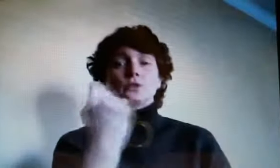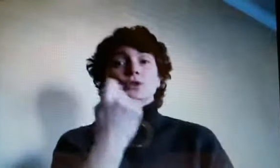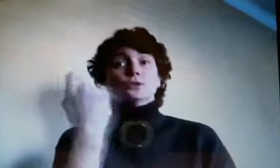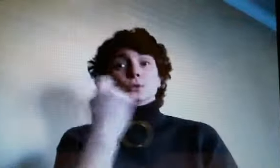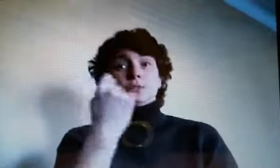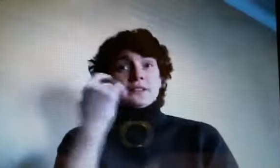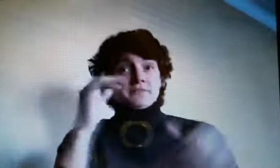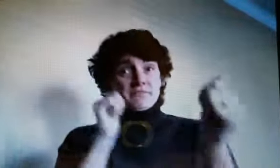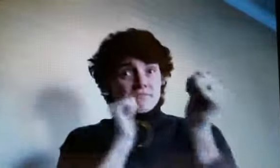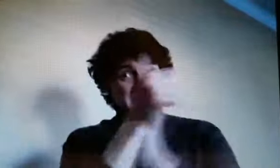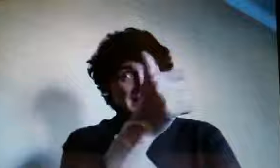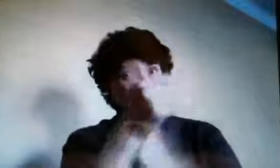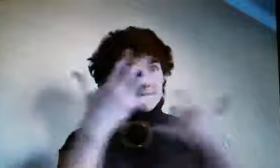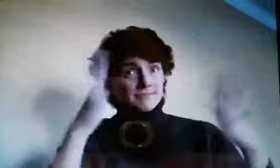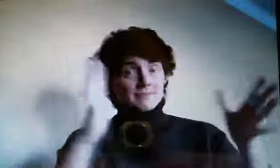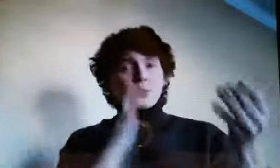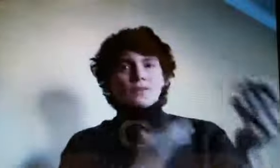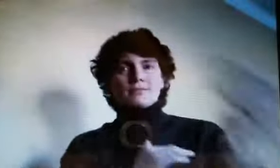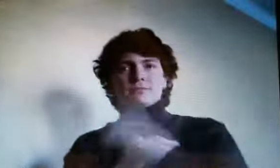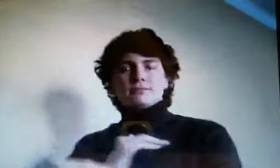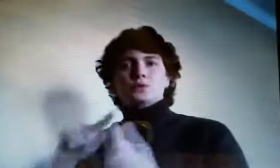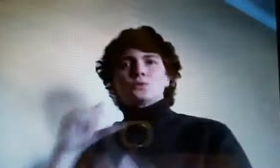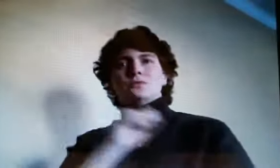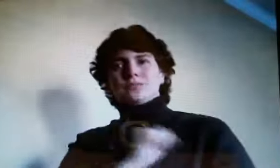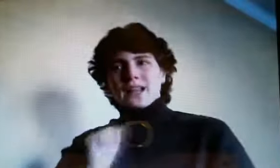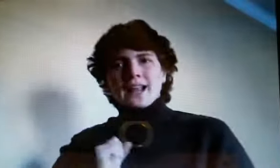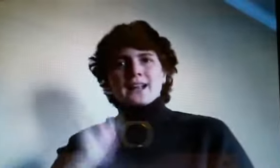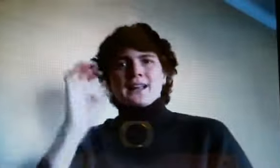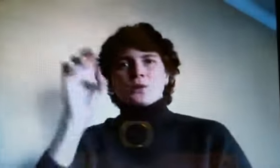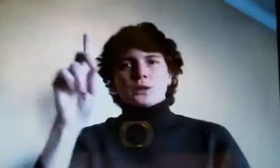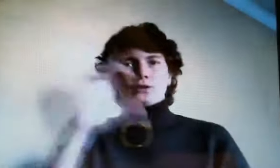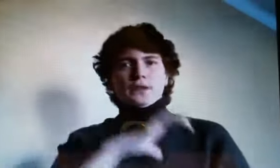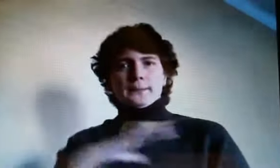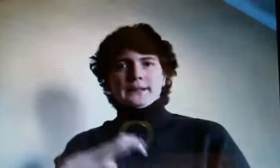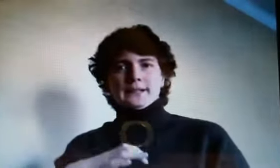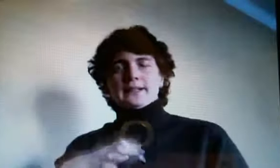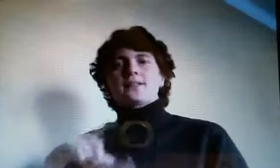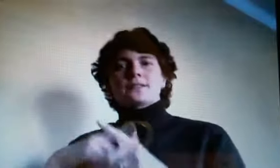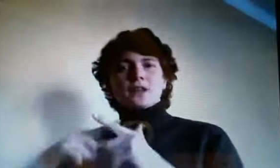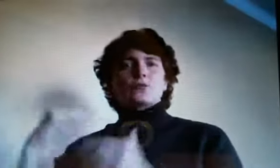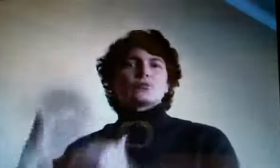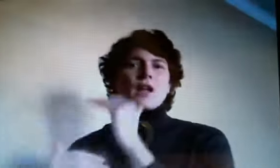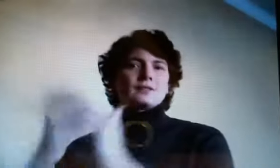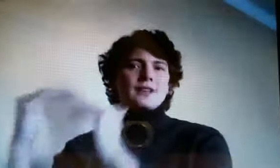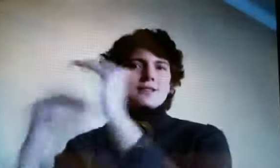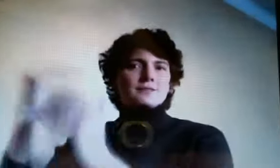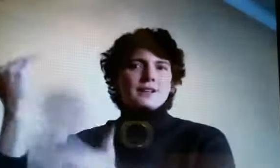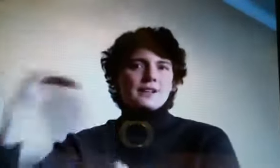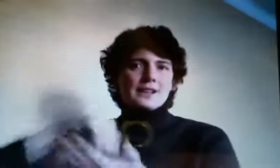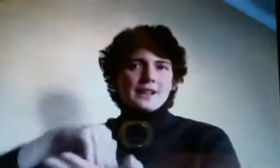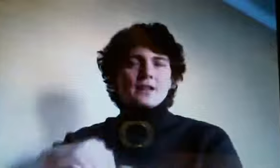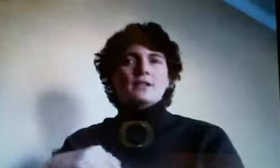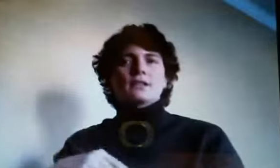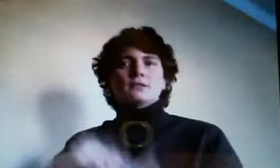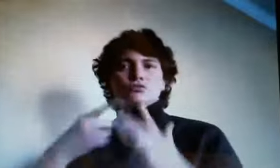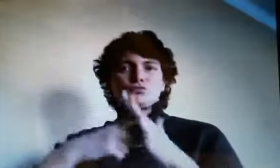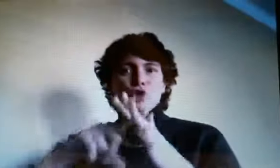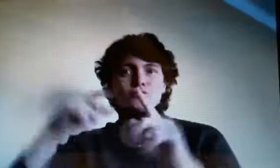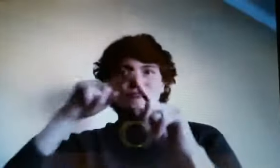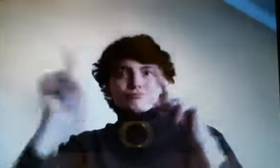The deadline for the full House to vote is Tuesday. Once that is passed, it will move on again to the Senate committee, and that process will begin